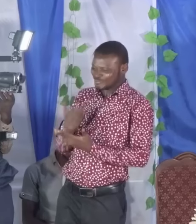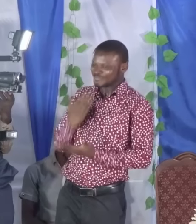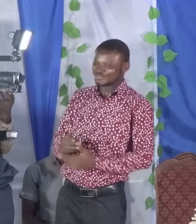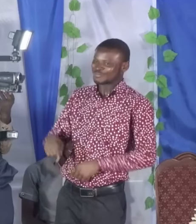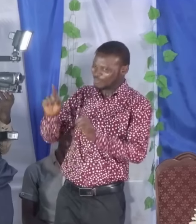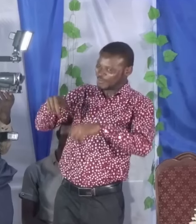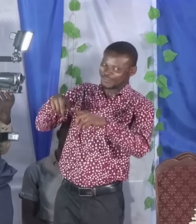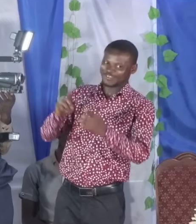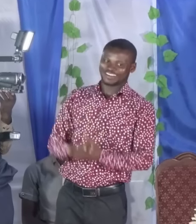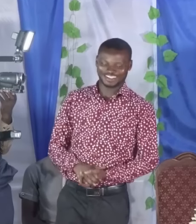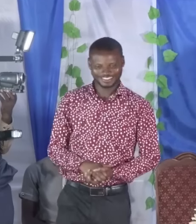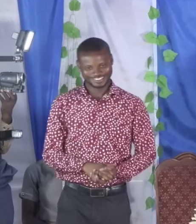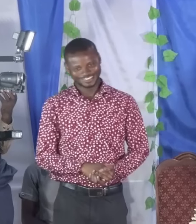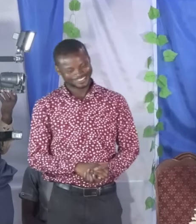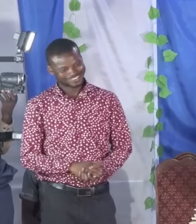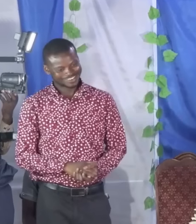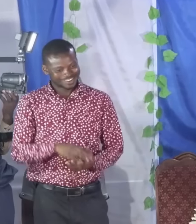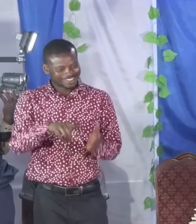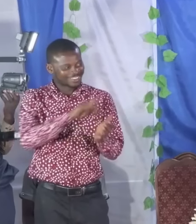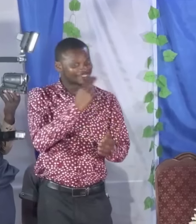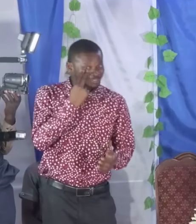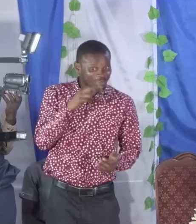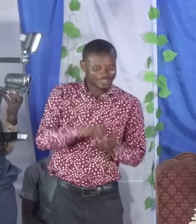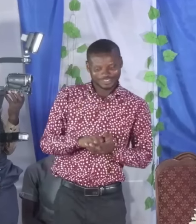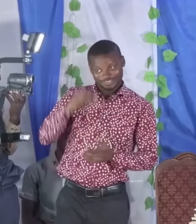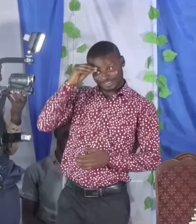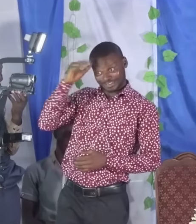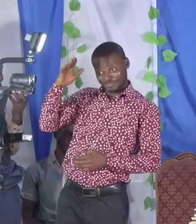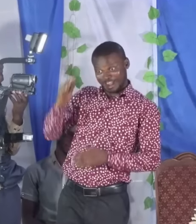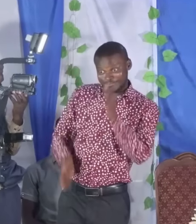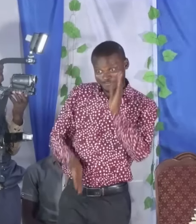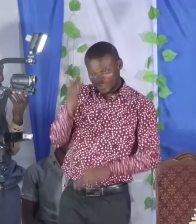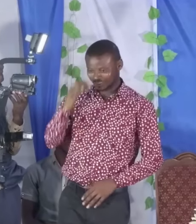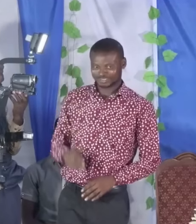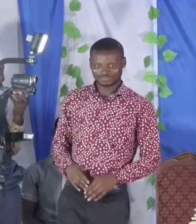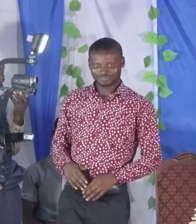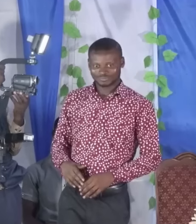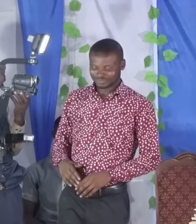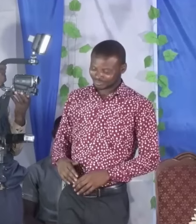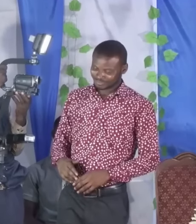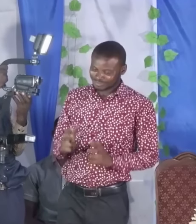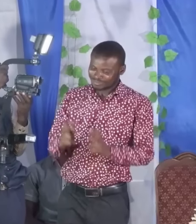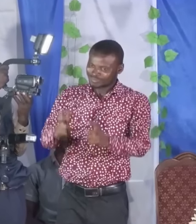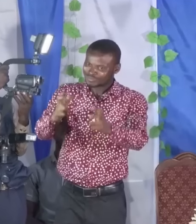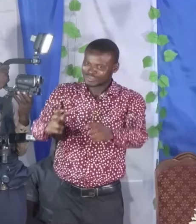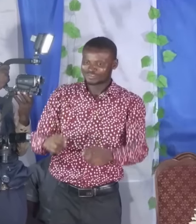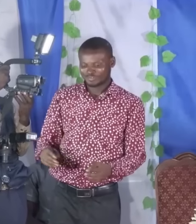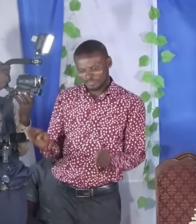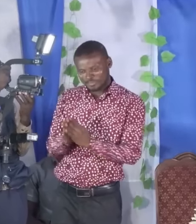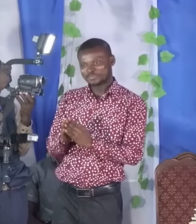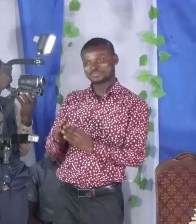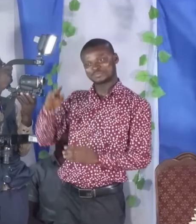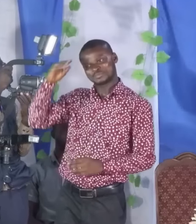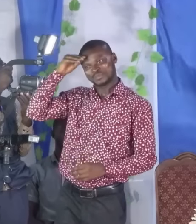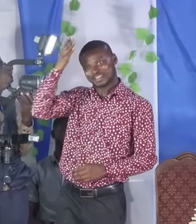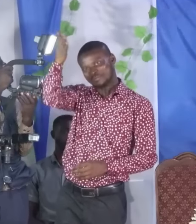The boy has a queen. I didn't know, what come on, no? Said, yeah, some will catch that man, no. Said, yeah,